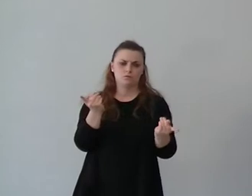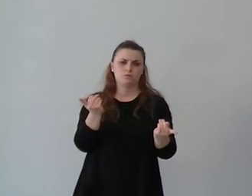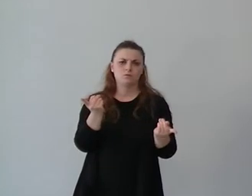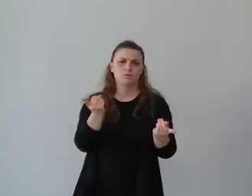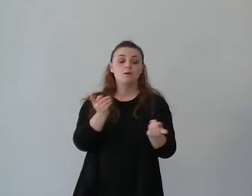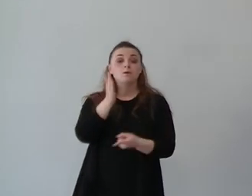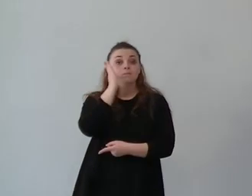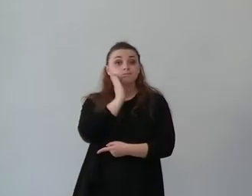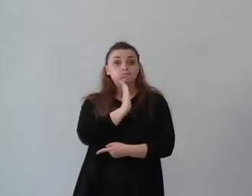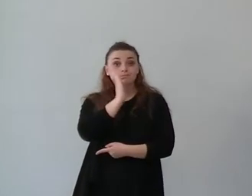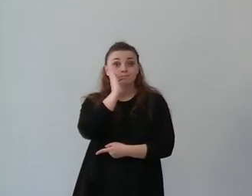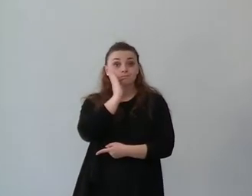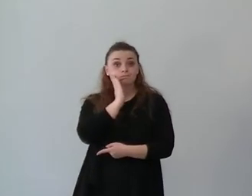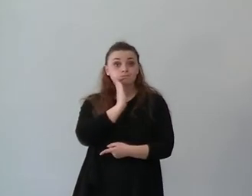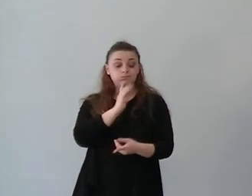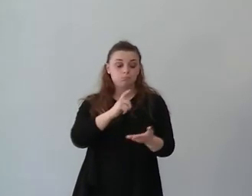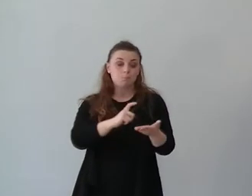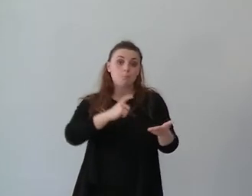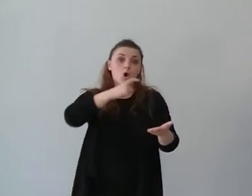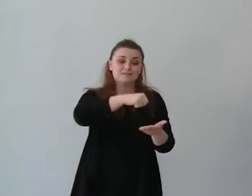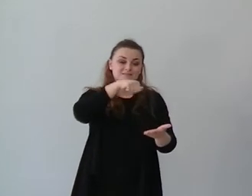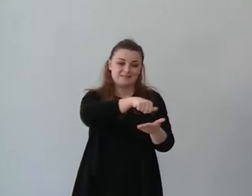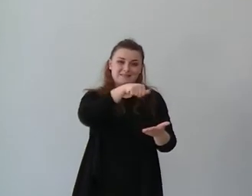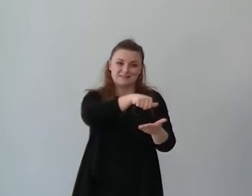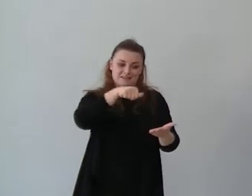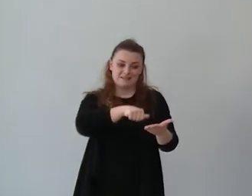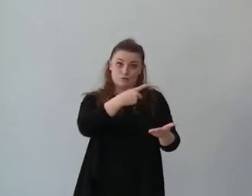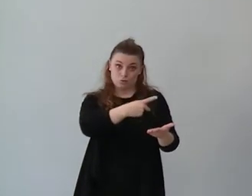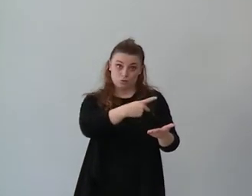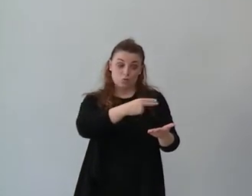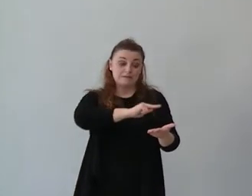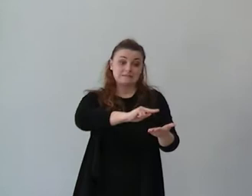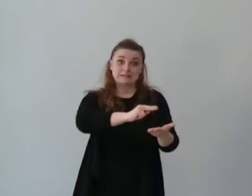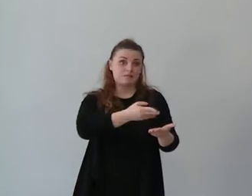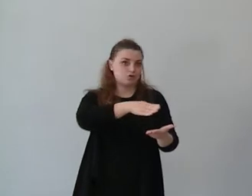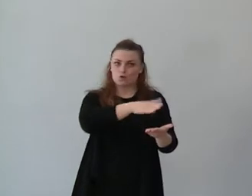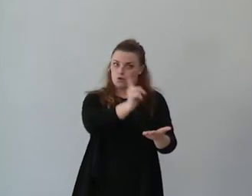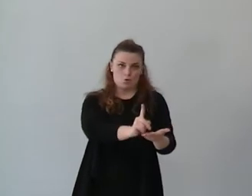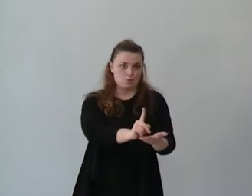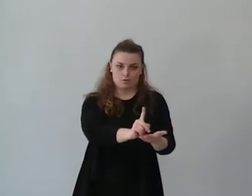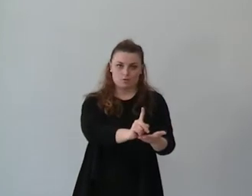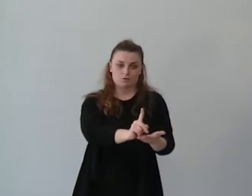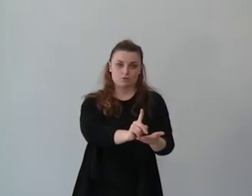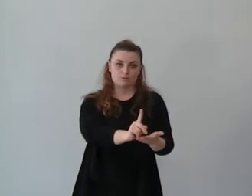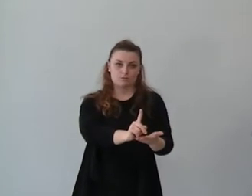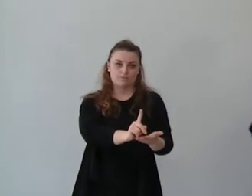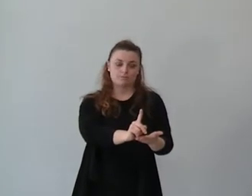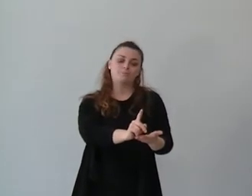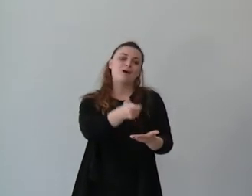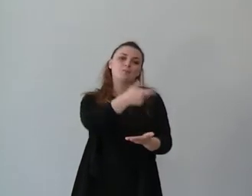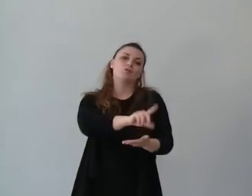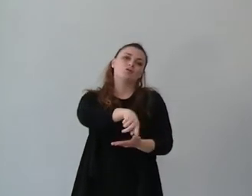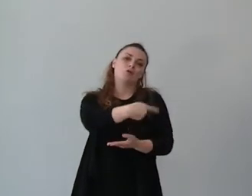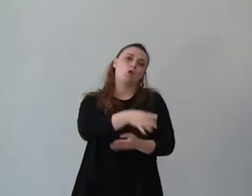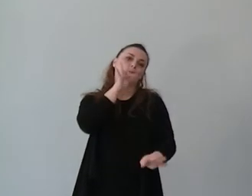favore sulle post-it gli adesivi. I'll tell you as we go along what the post-it is for. Vi spiegherò